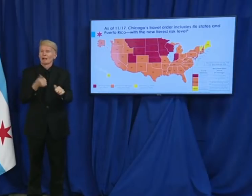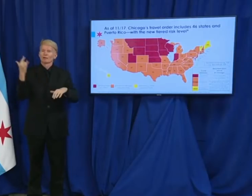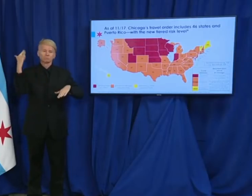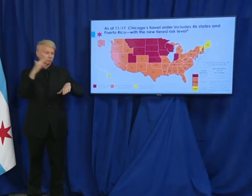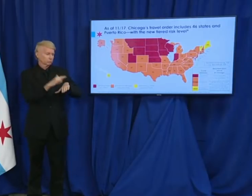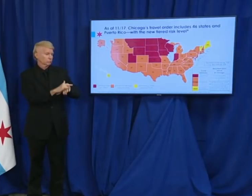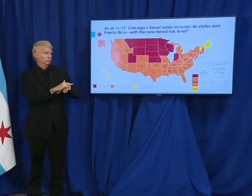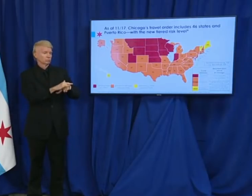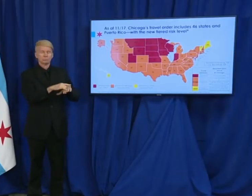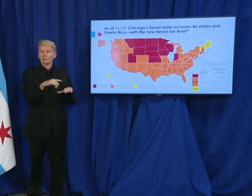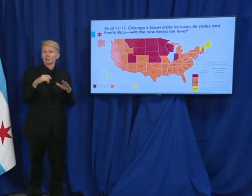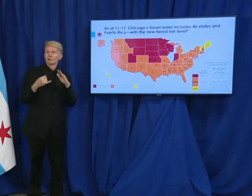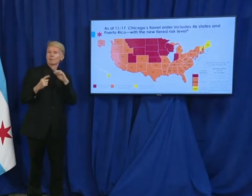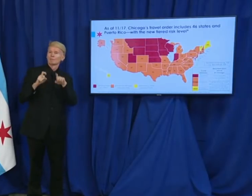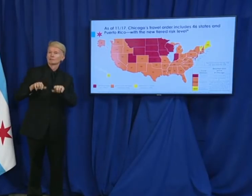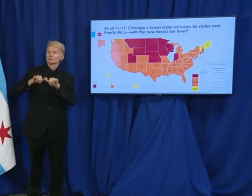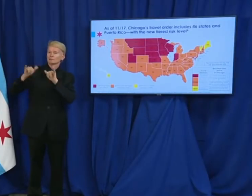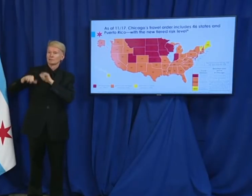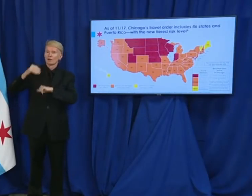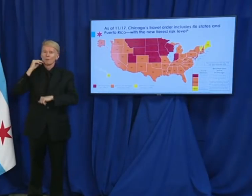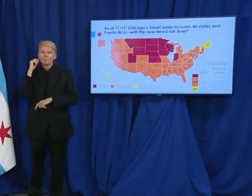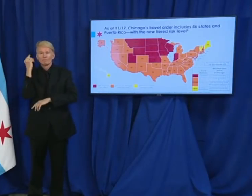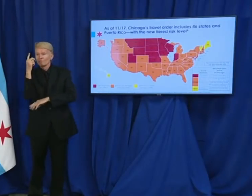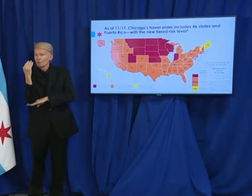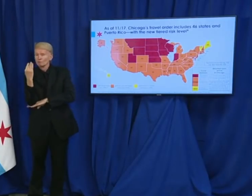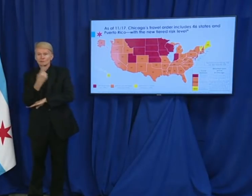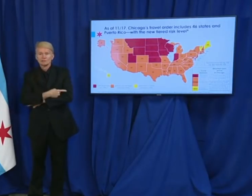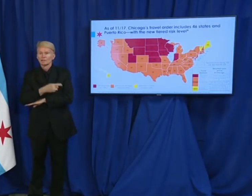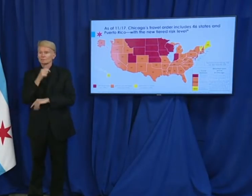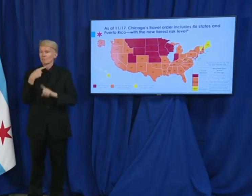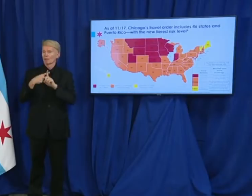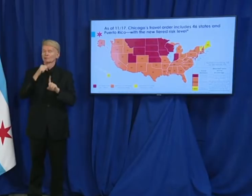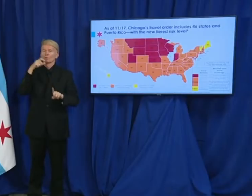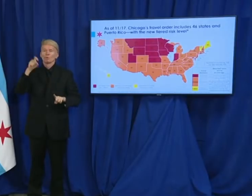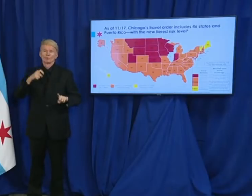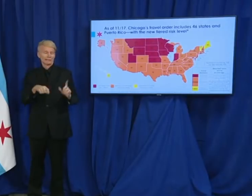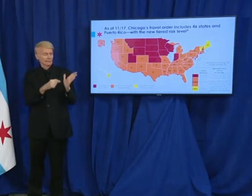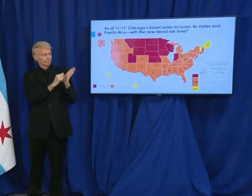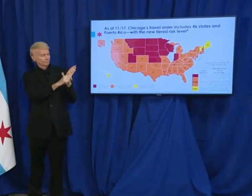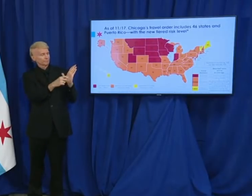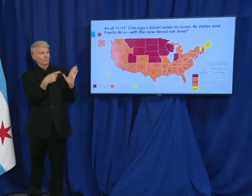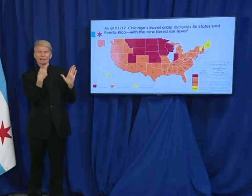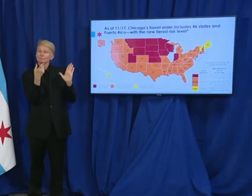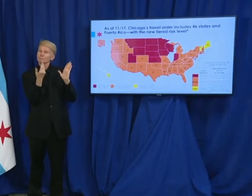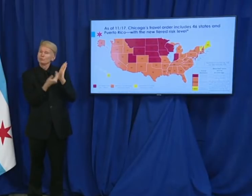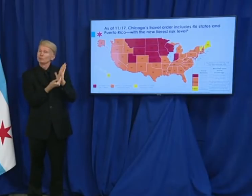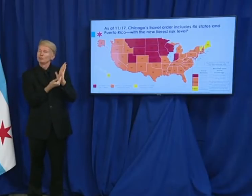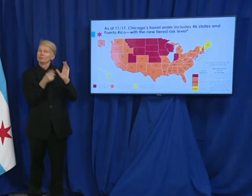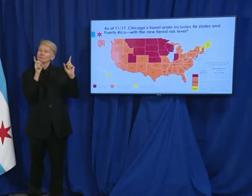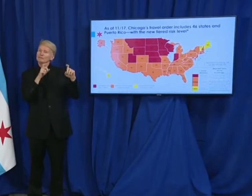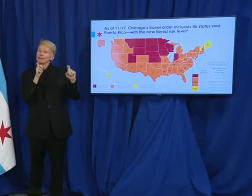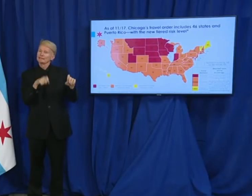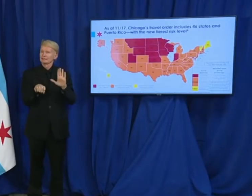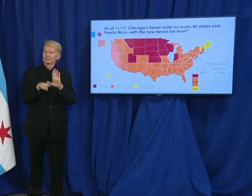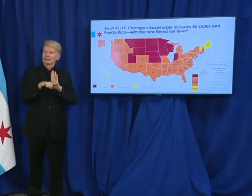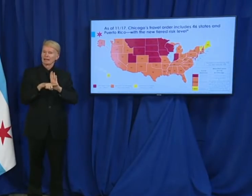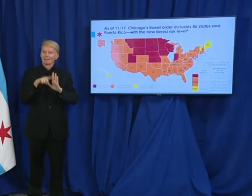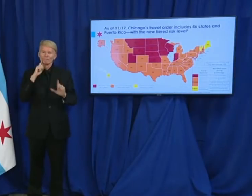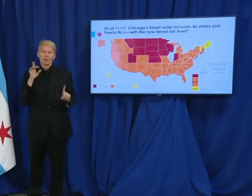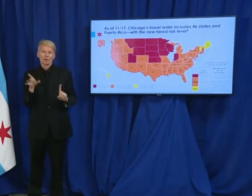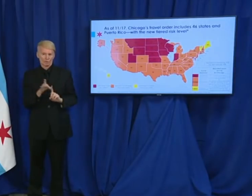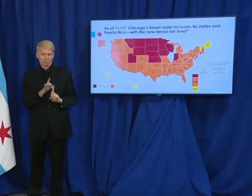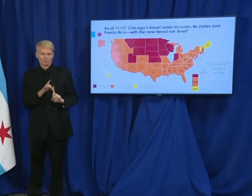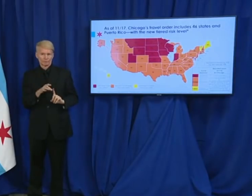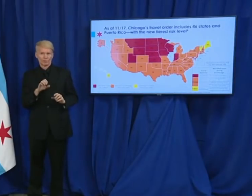testing if you're coming from one of those states. As a reminder, the states that are in red are the states that have a